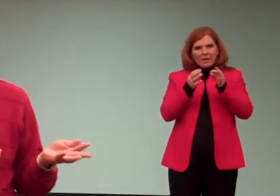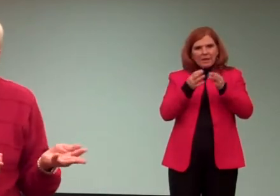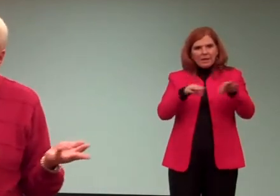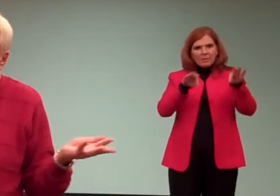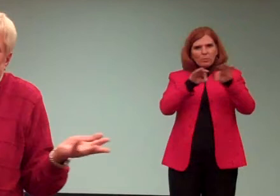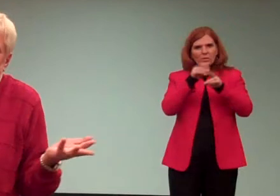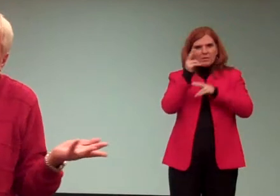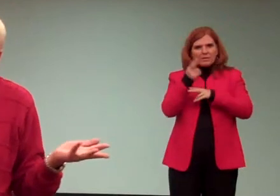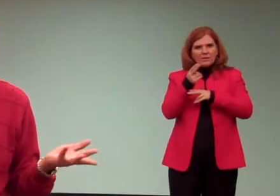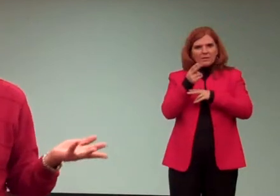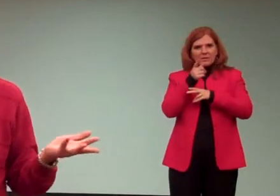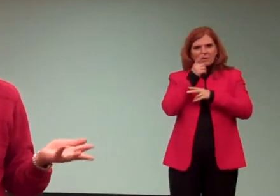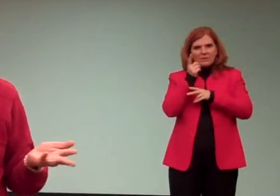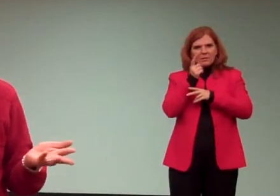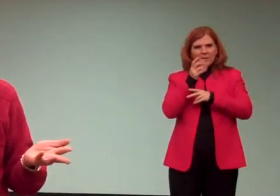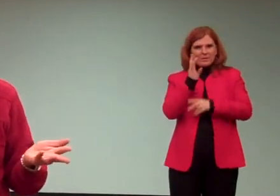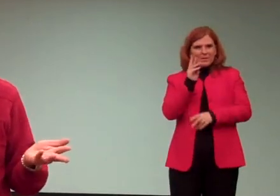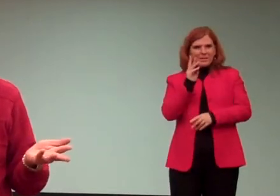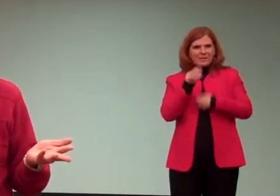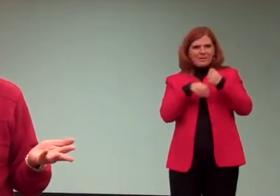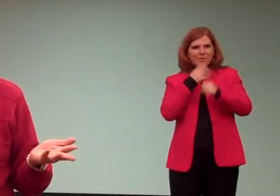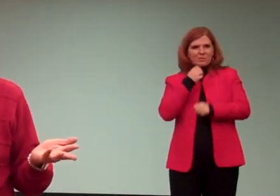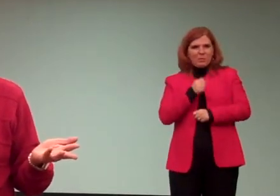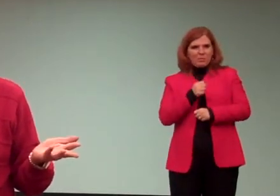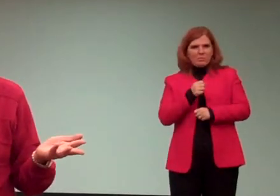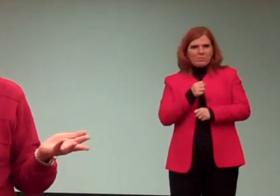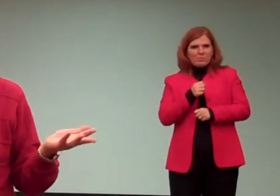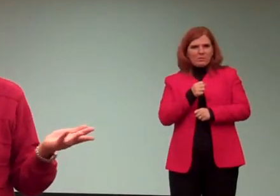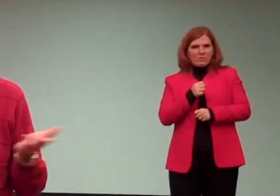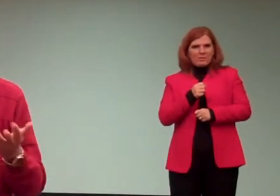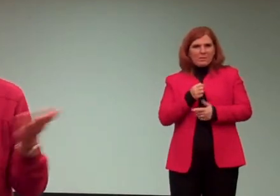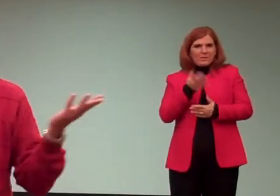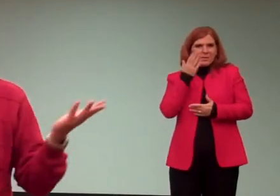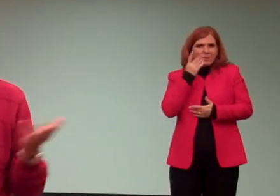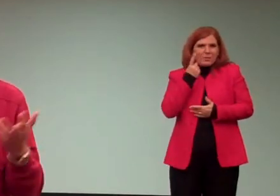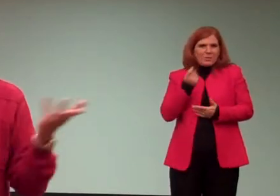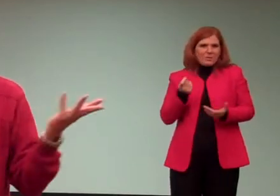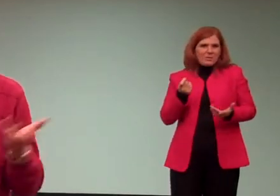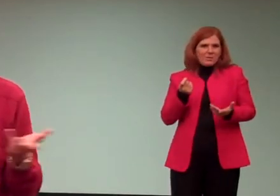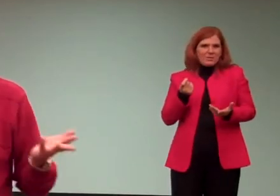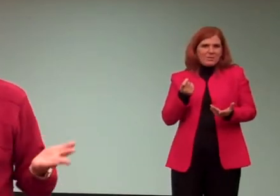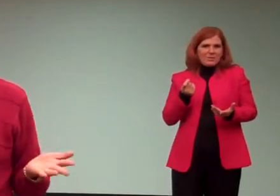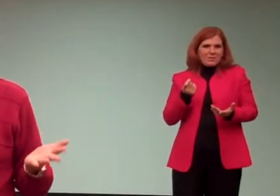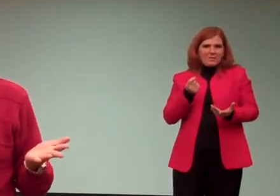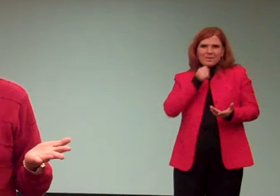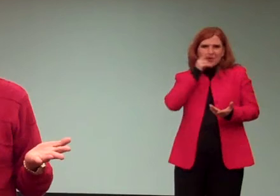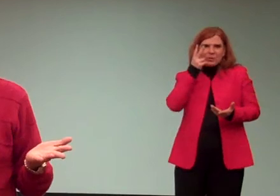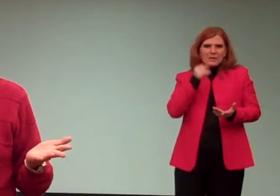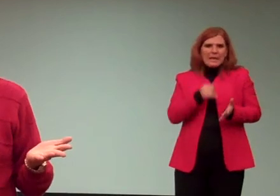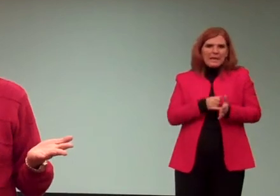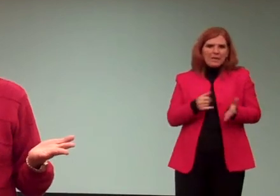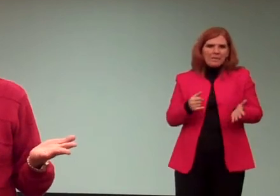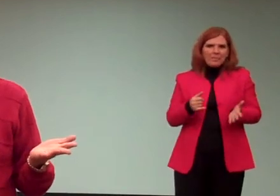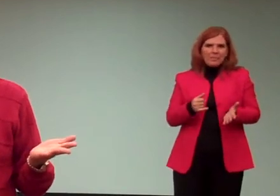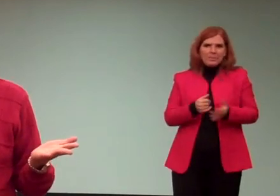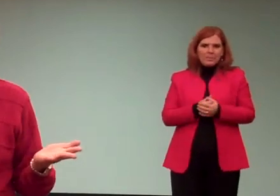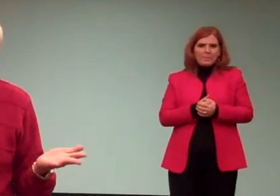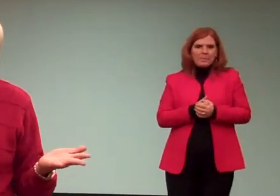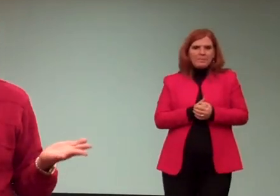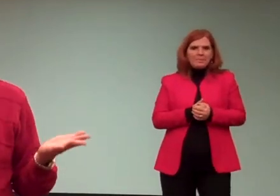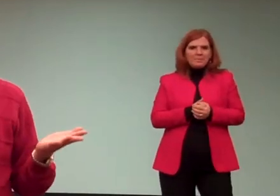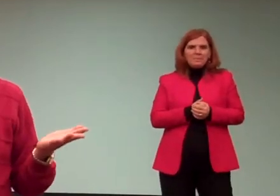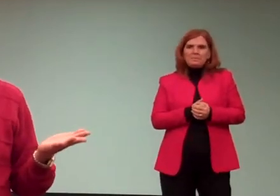of history to somebody who's 16 years old. You know, because they just don't see it.